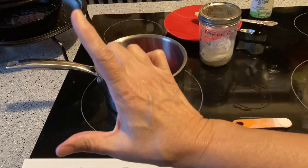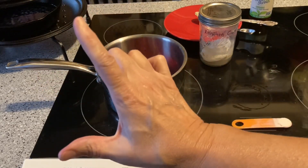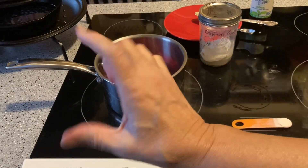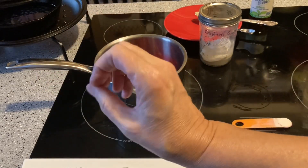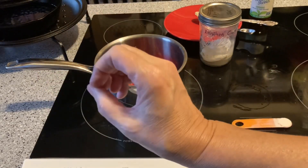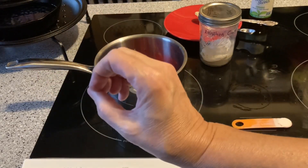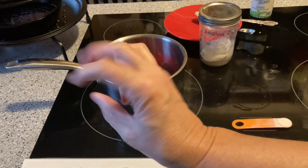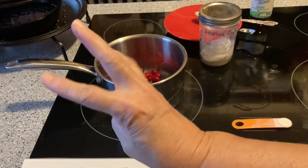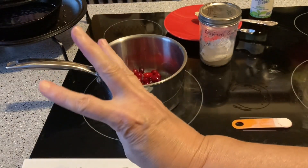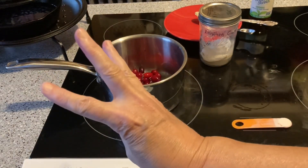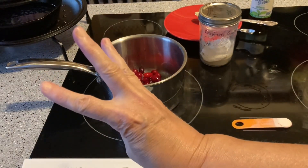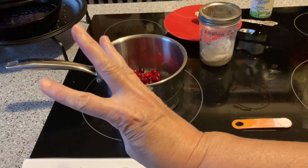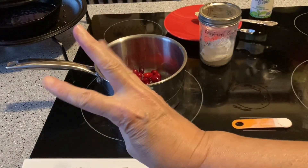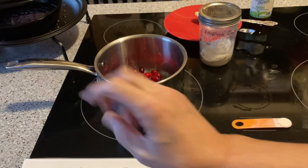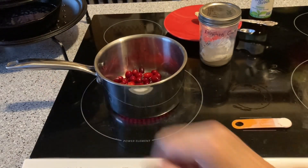Set it on low.